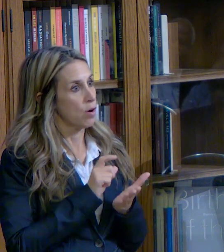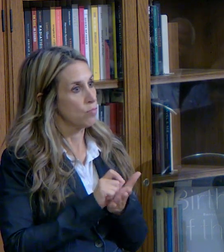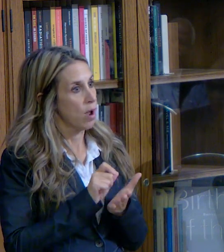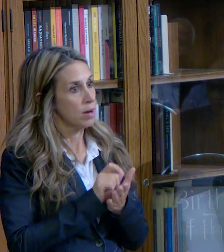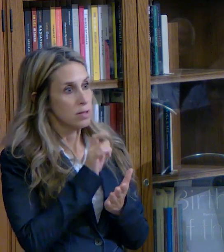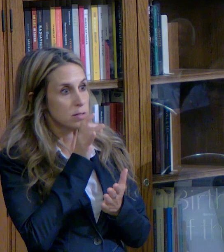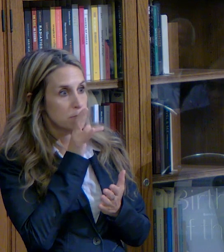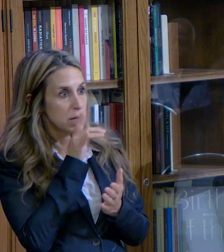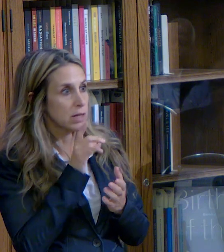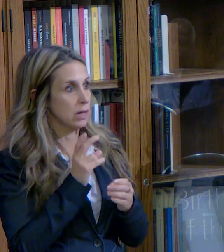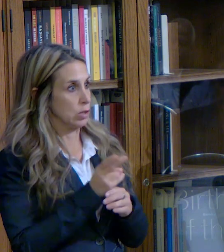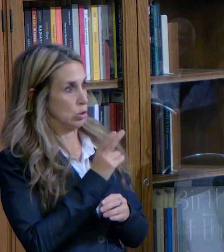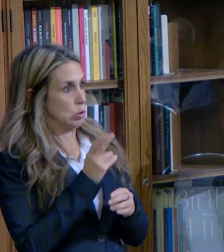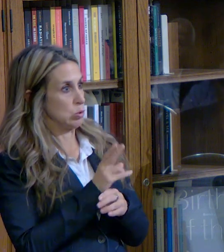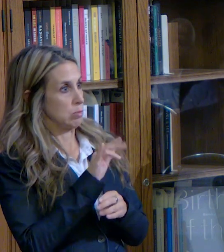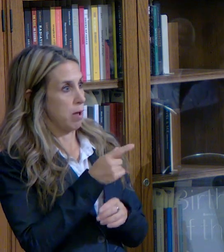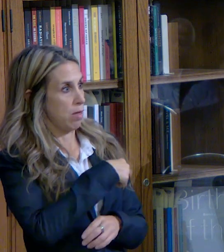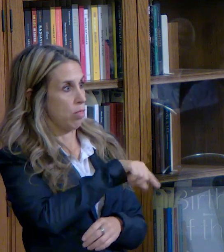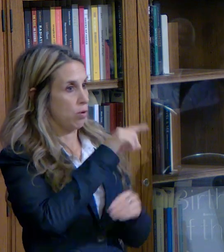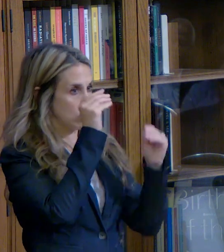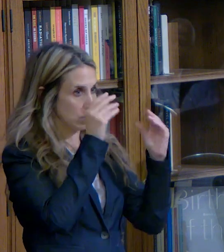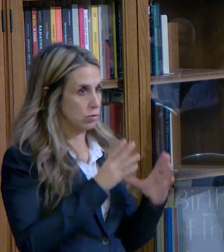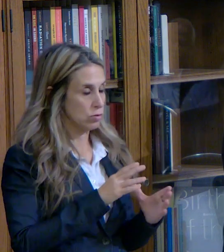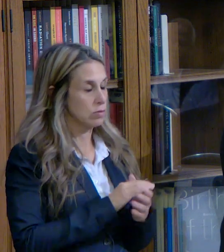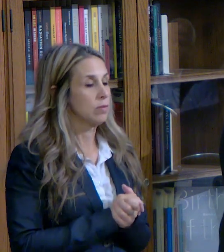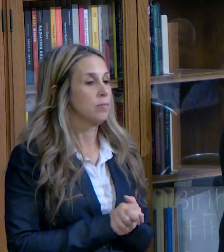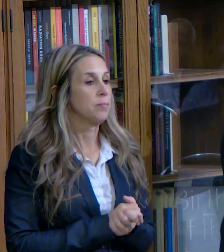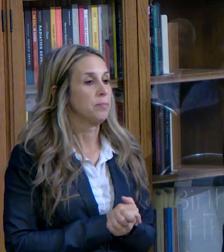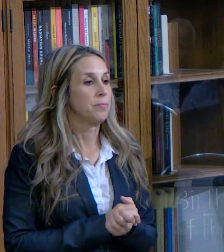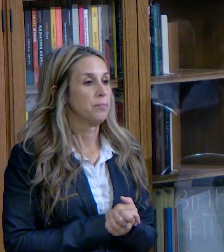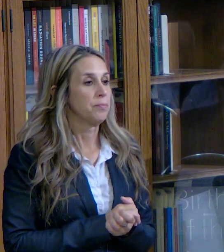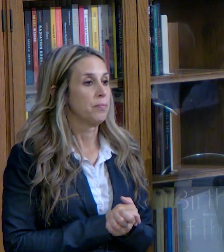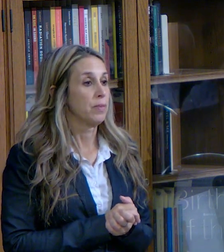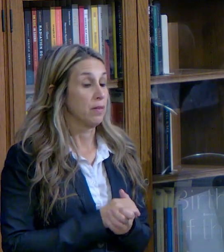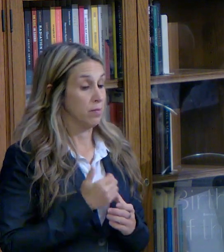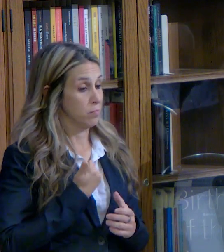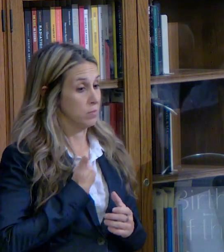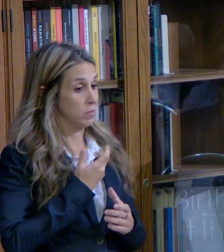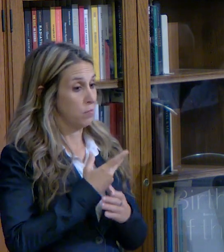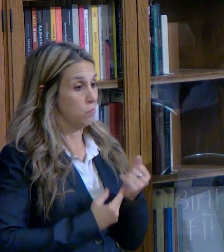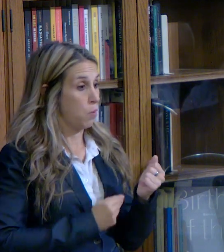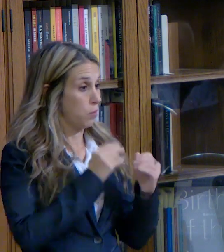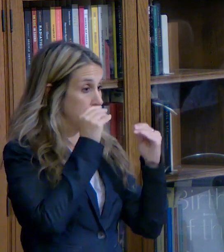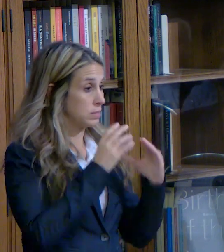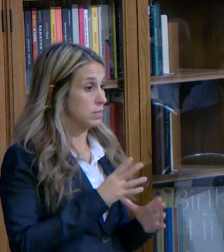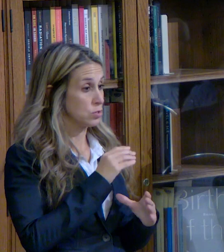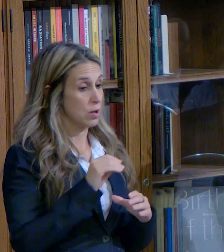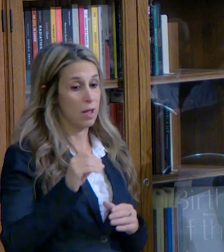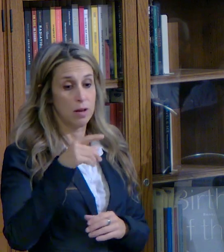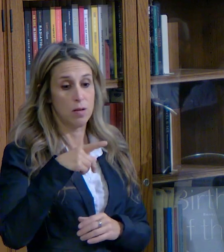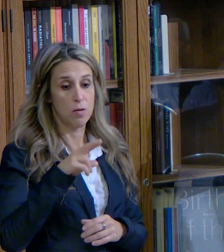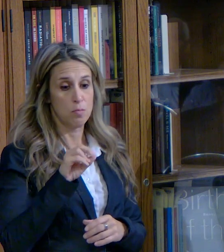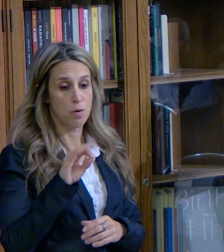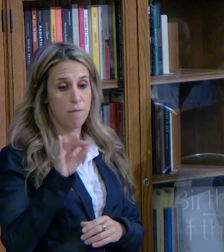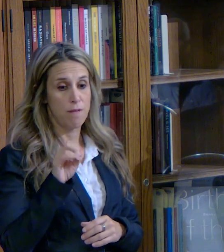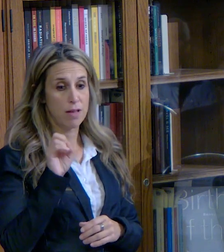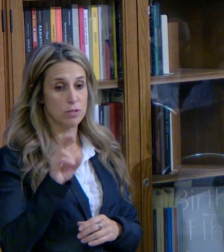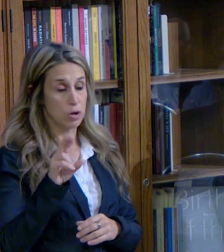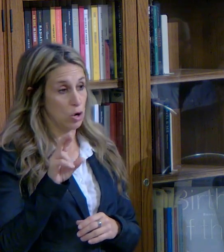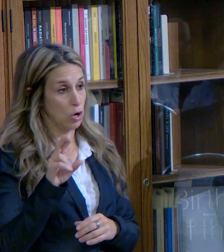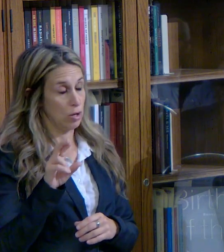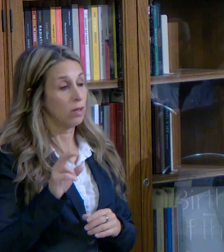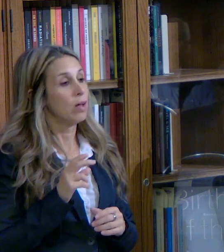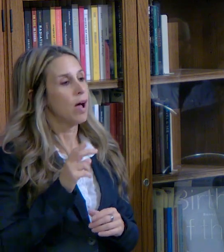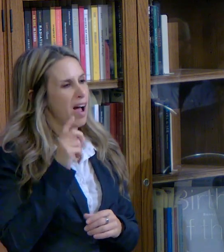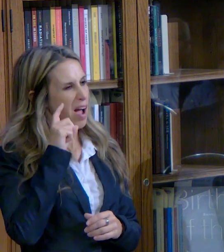materials used by those teachers having been both a teacher and a professor I see where